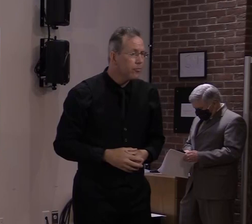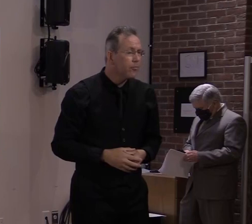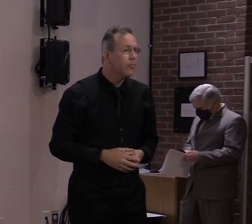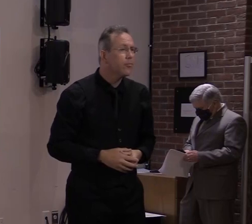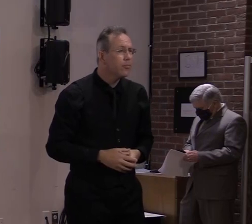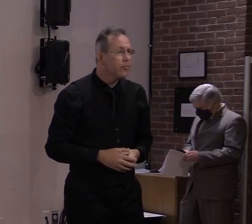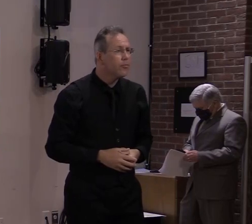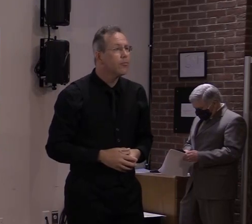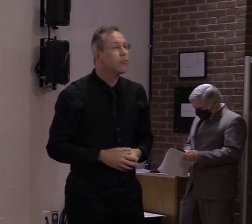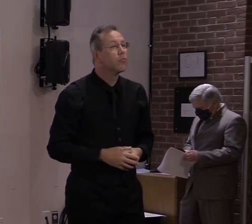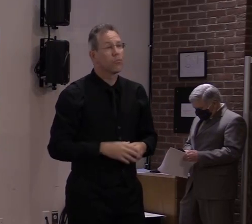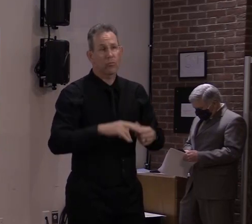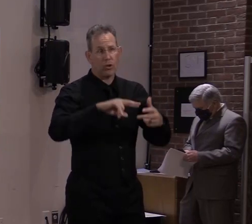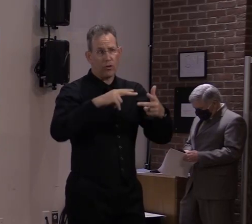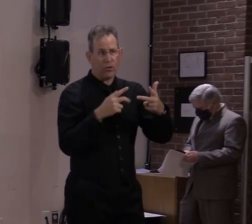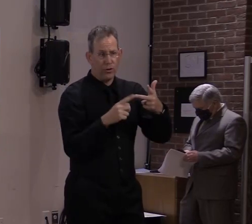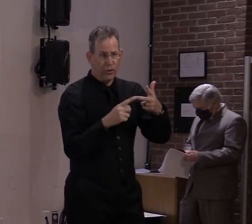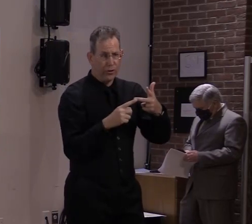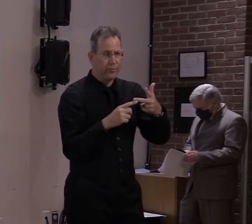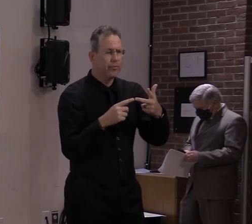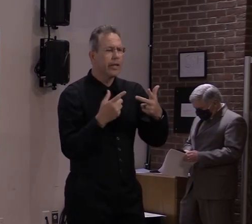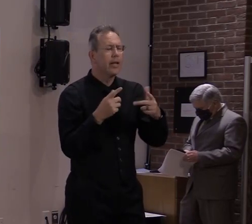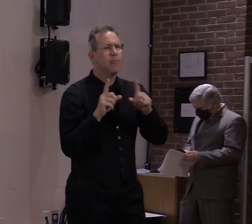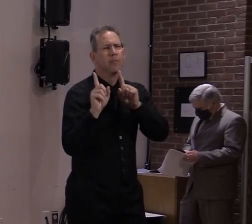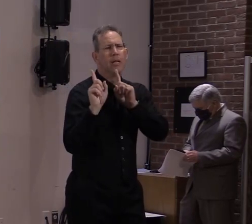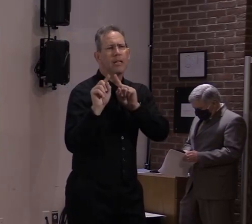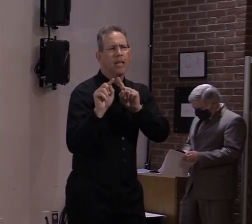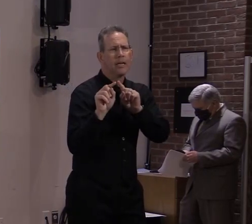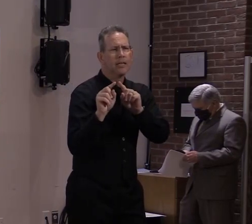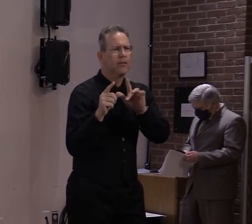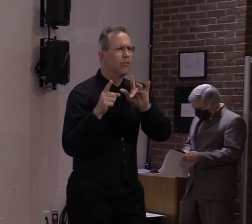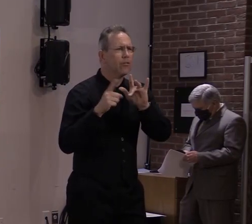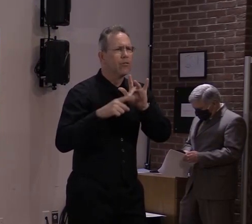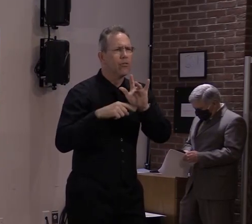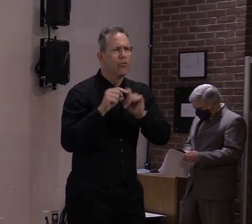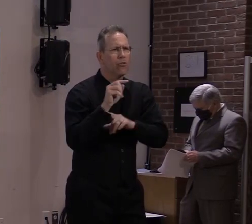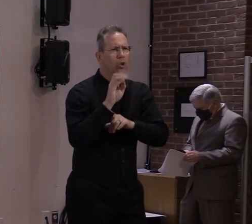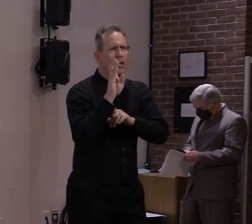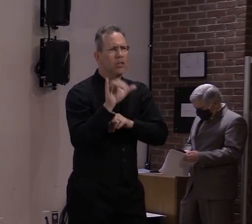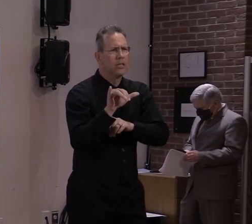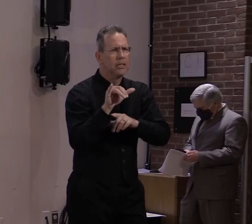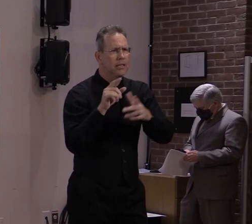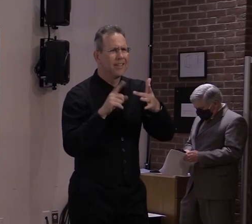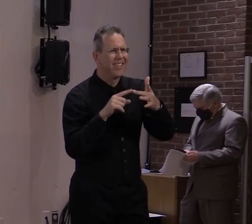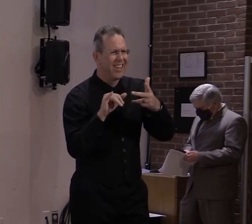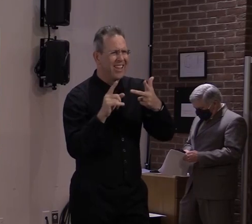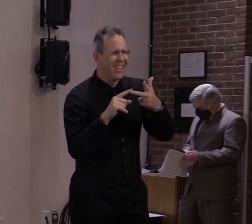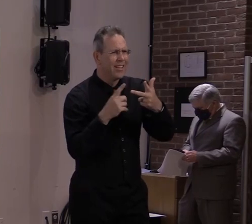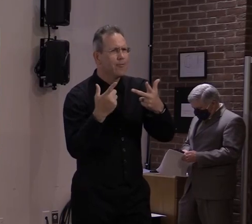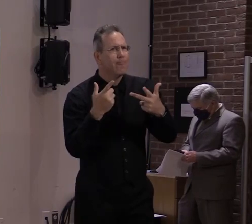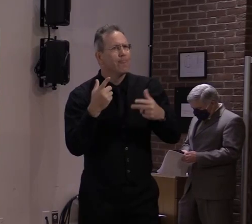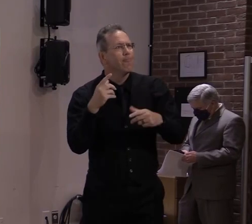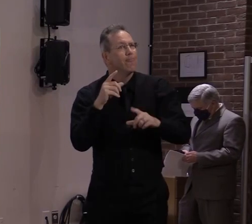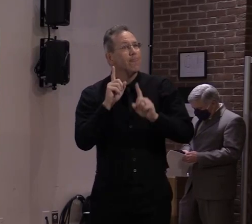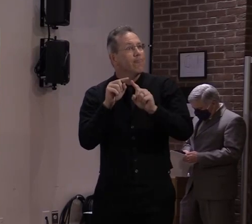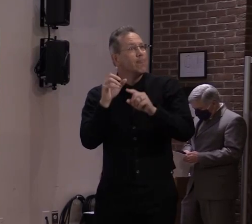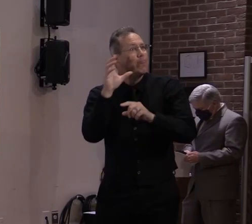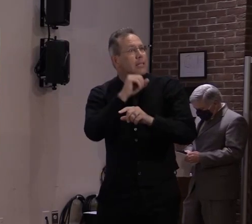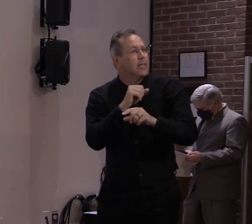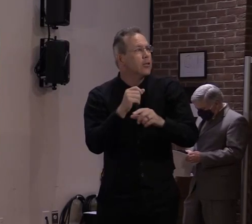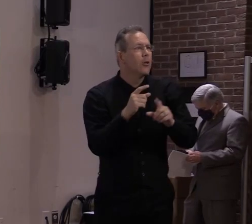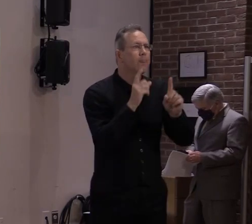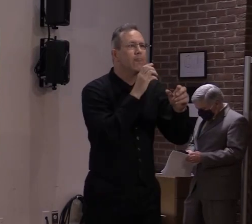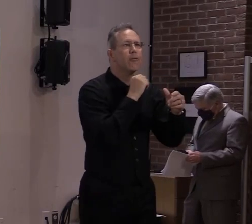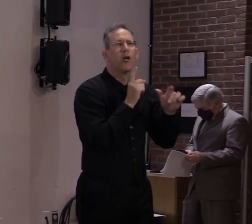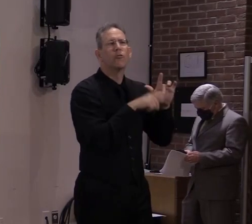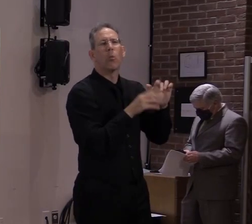The third focus area for the needs assessment pertained to student engagement and truancy. There was a general observation that there were attendance issues